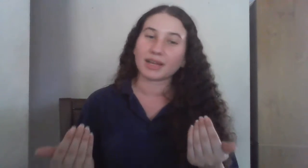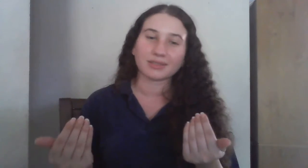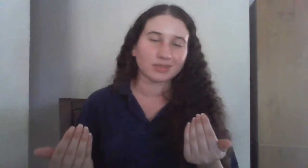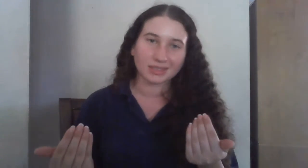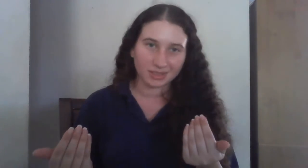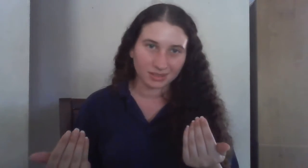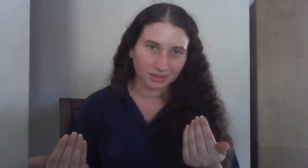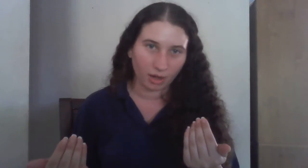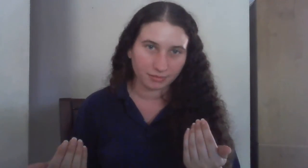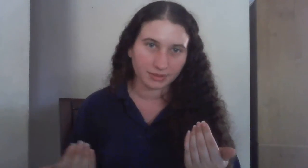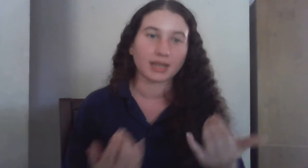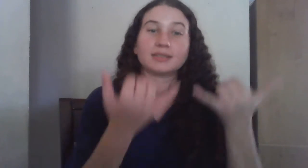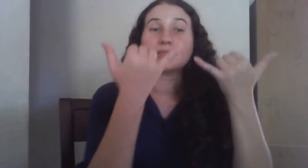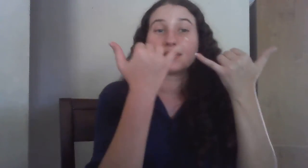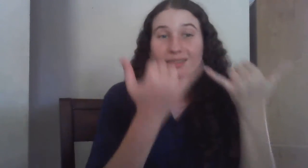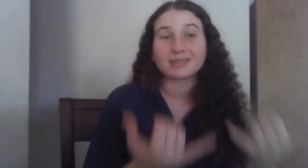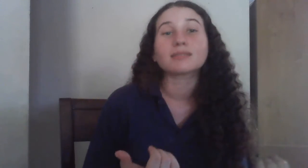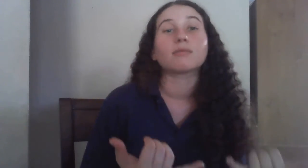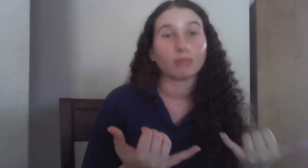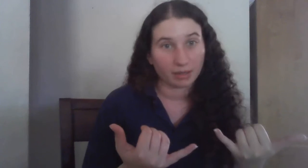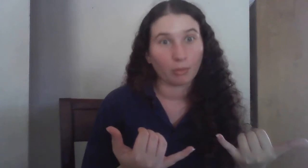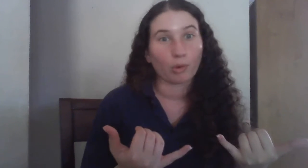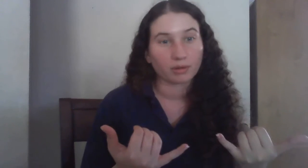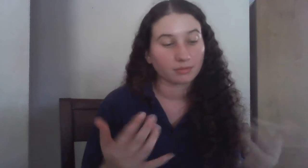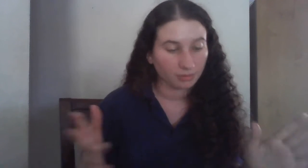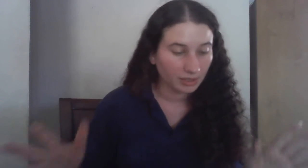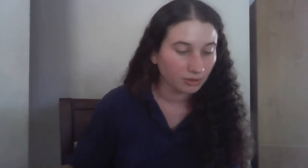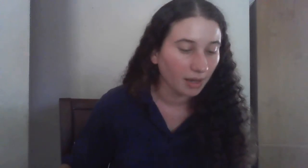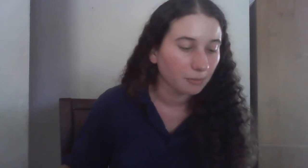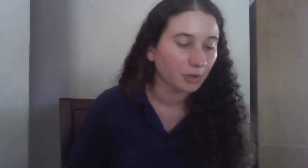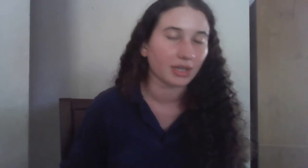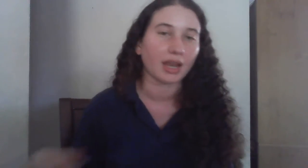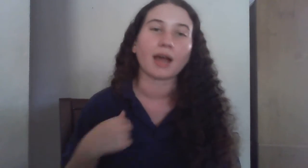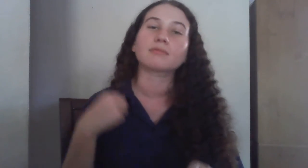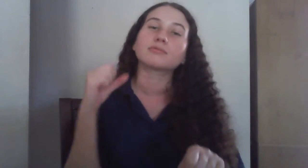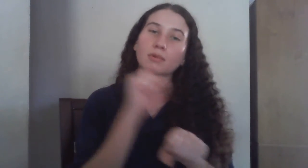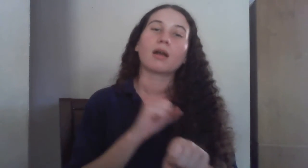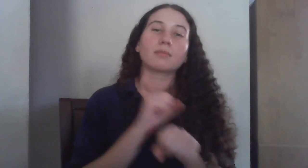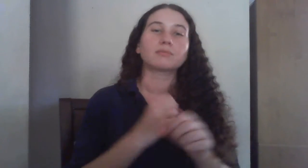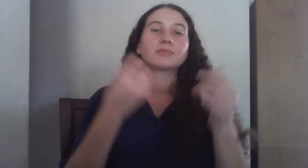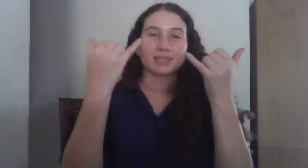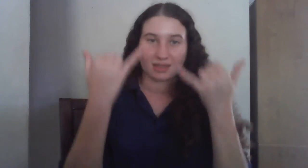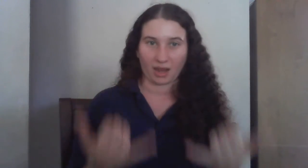I don't really see this often. I see this way more. Right? So I'm working now.